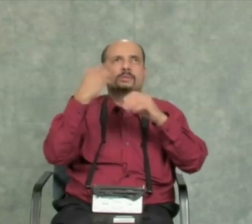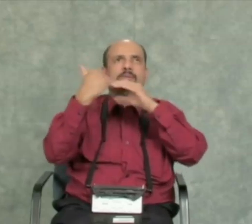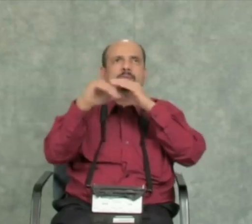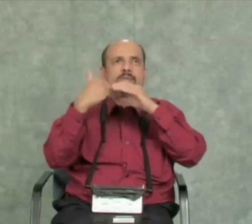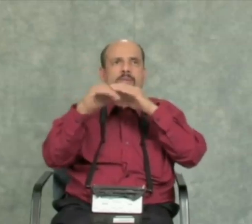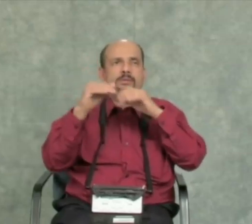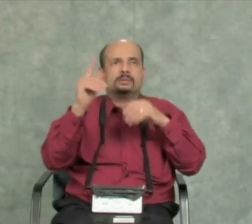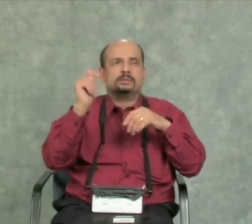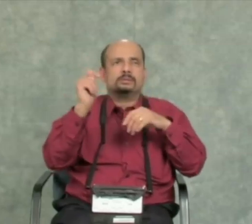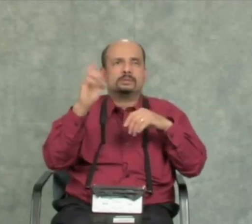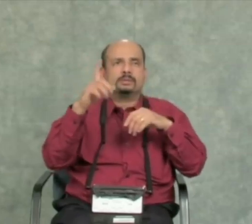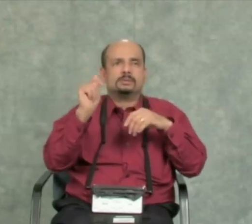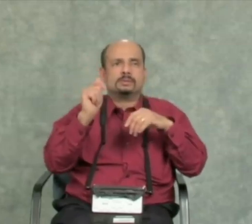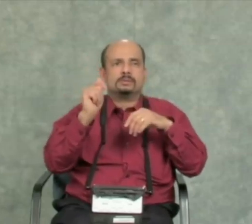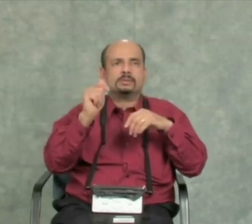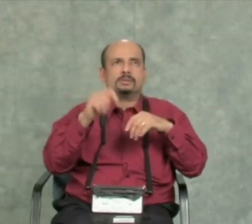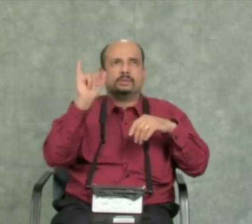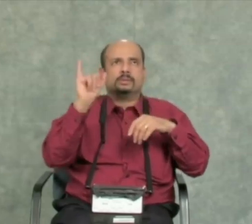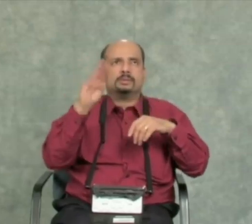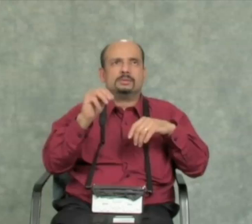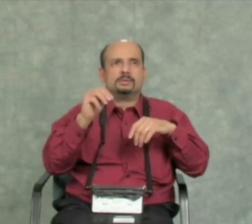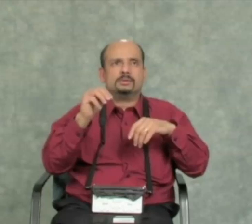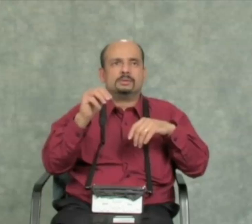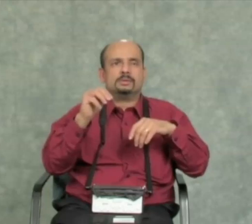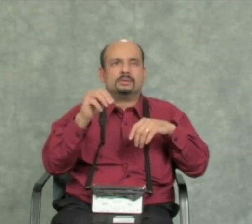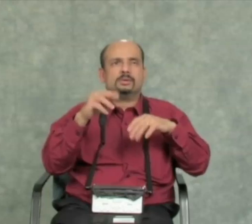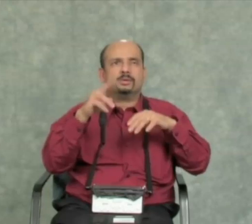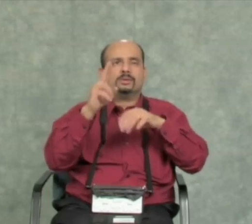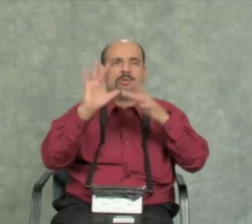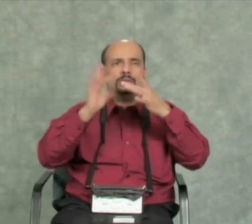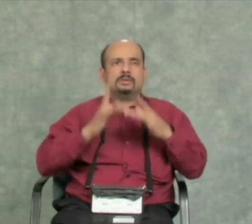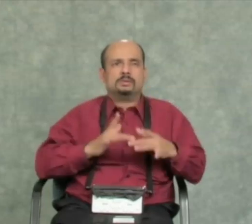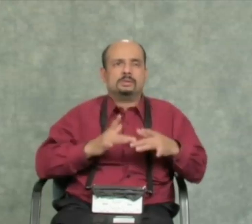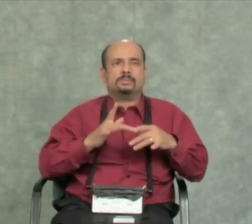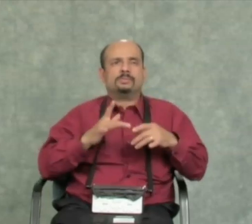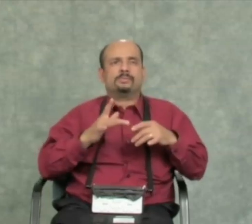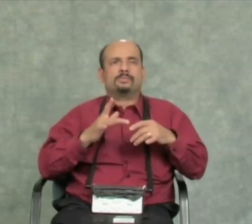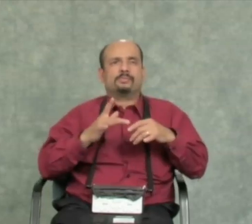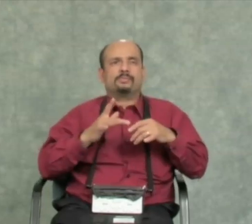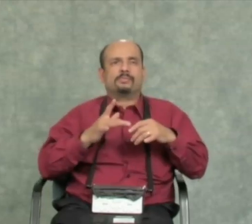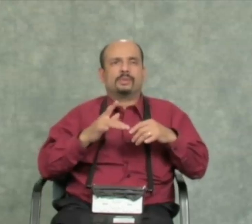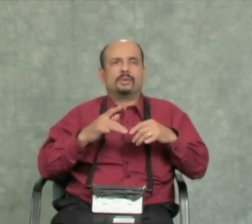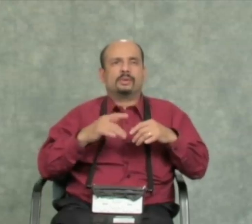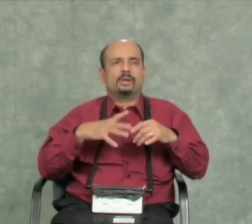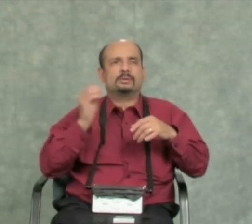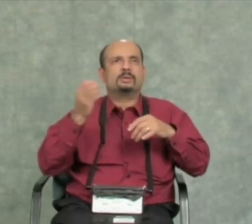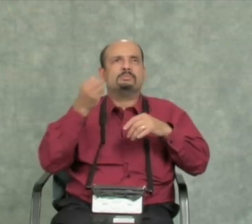I love using my iPhone for everything, including emails, texts, instant messages, internet